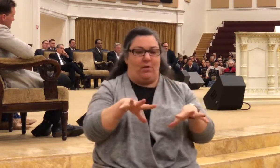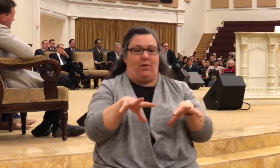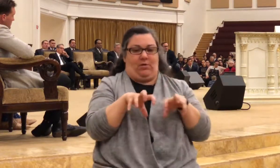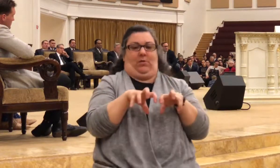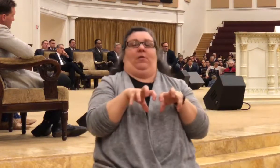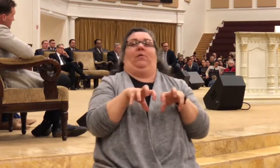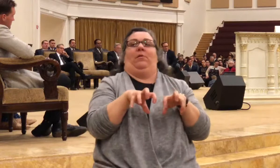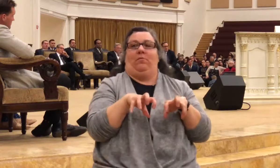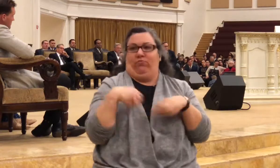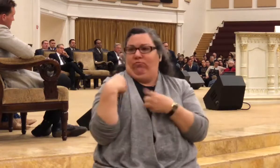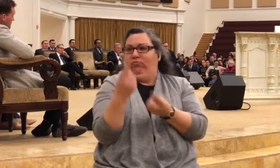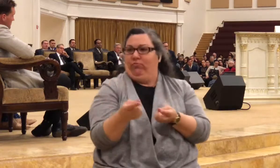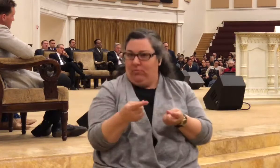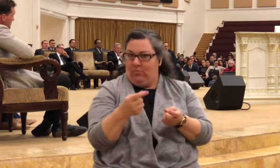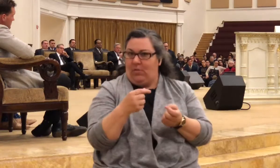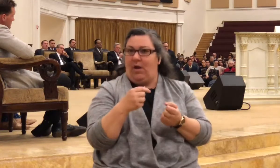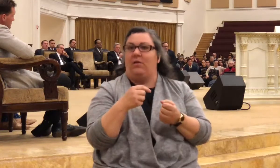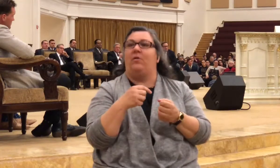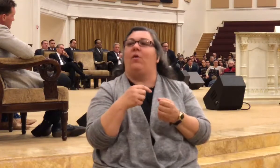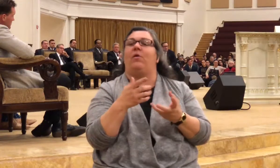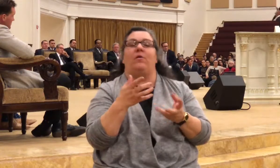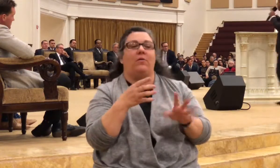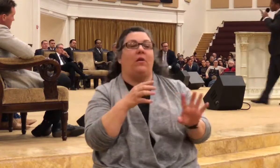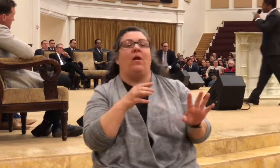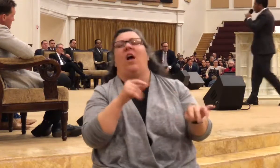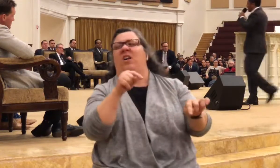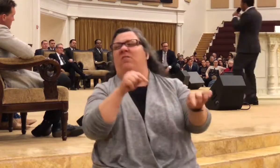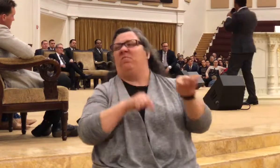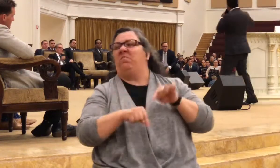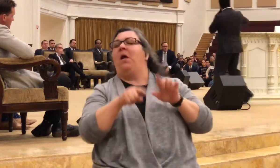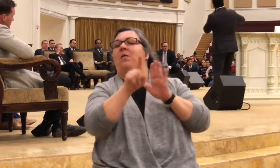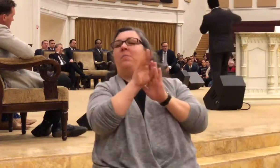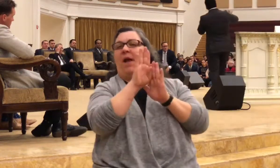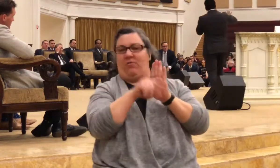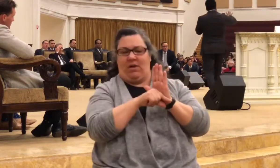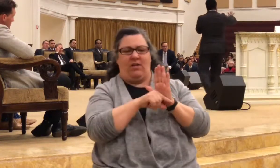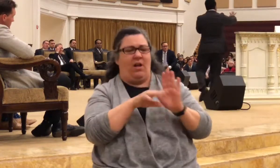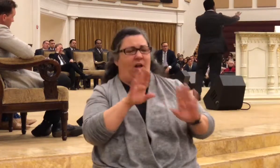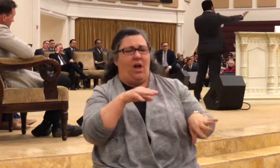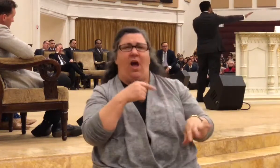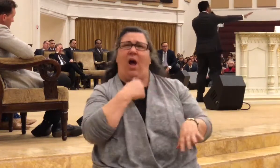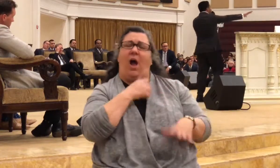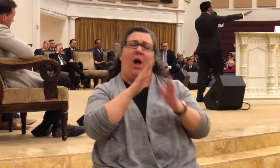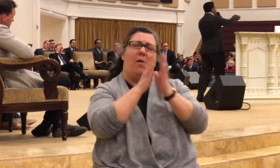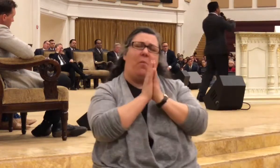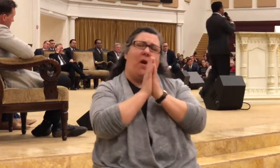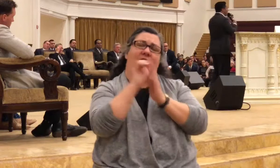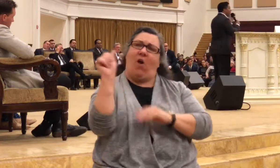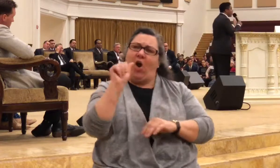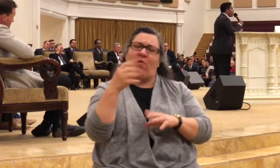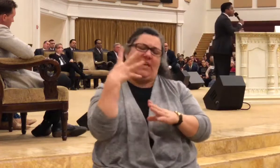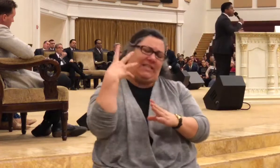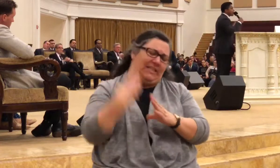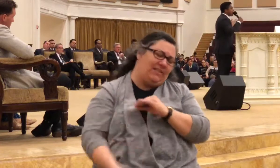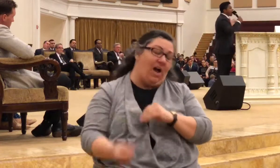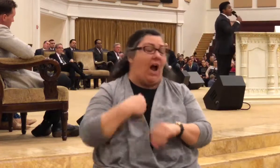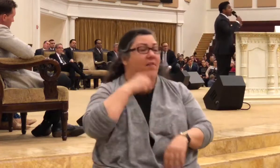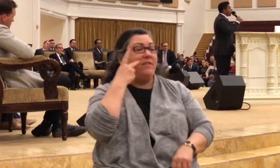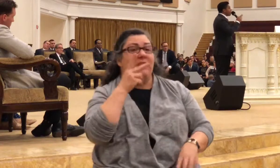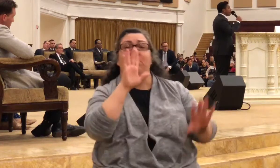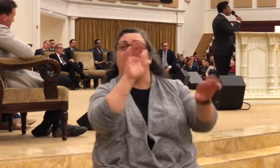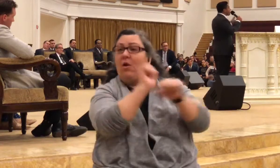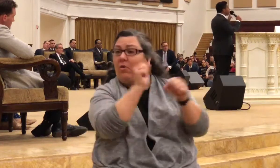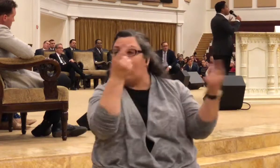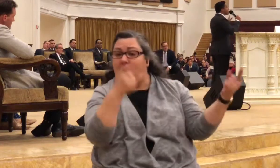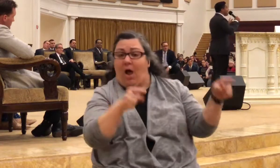crippled. And I remember all of a sudden, let me give you a little background story. I have prayed for arthritis to leave. We have seen people get out of wheelchairs, and I thank